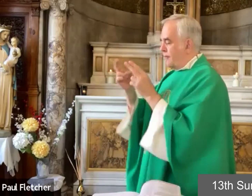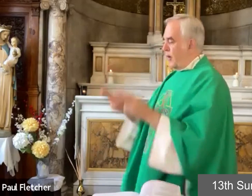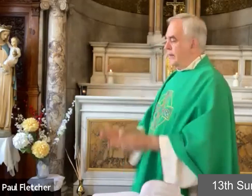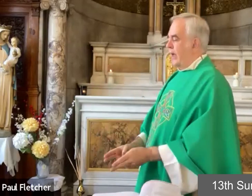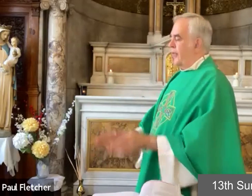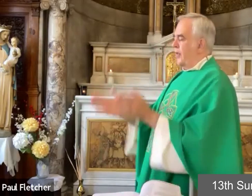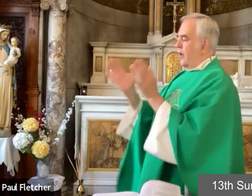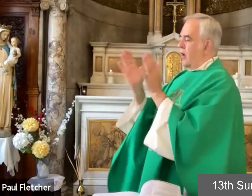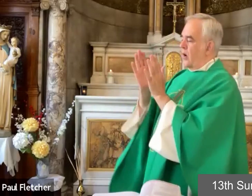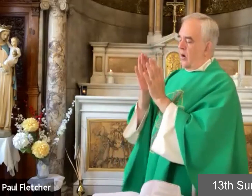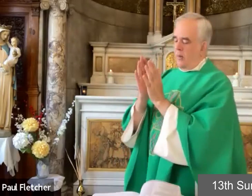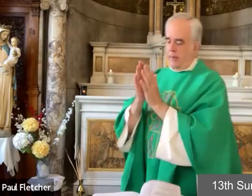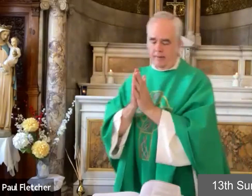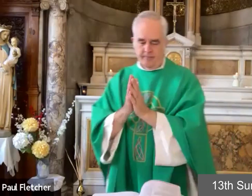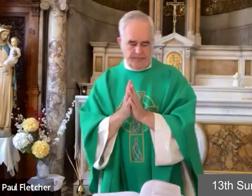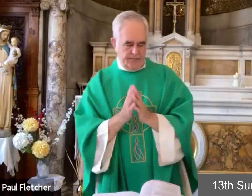our death. Amen.